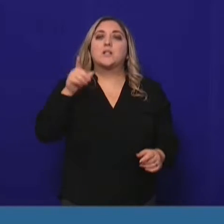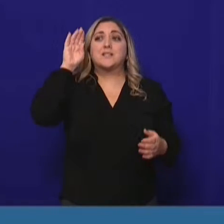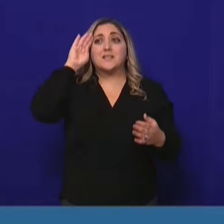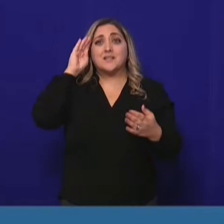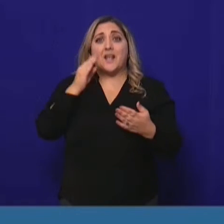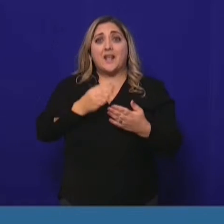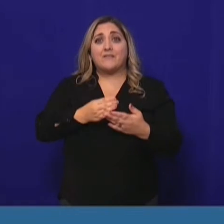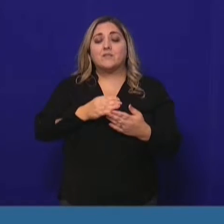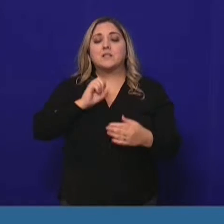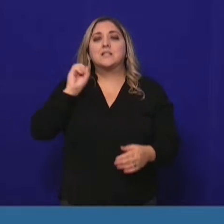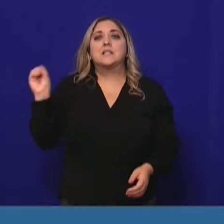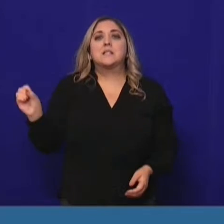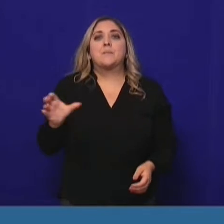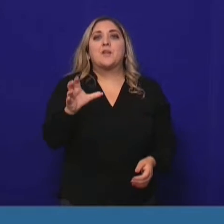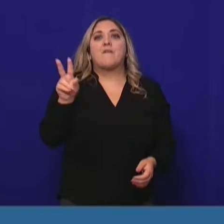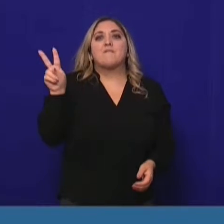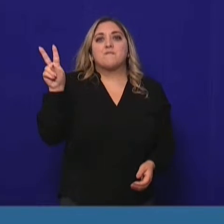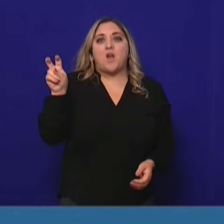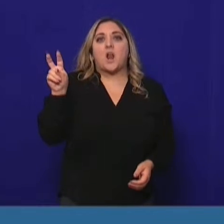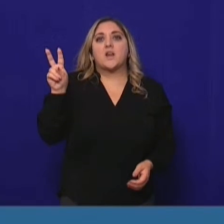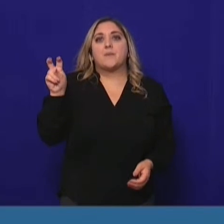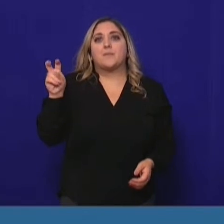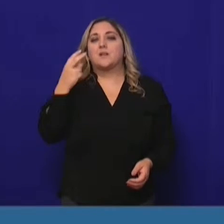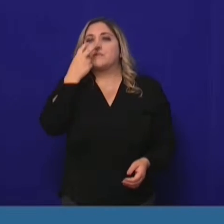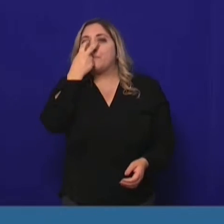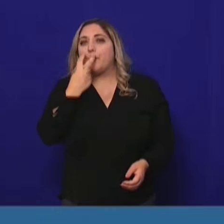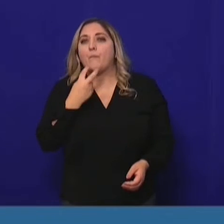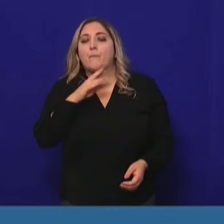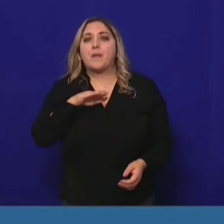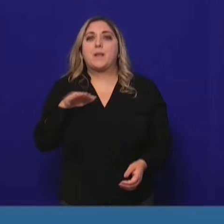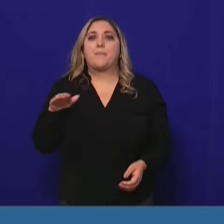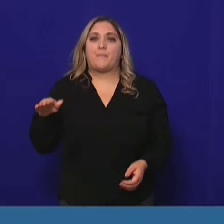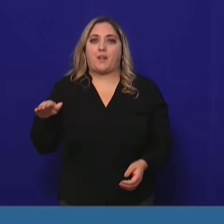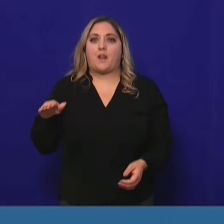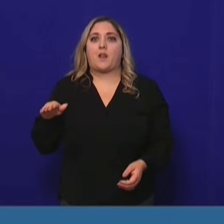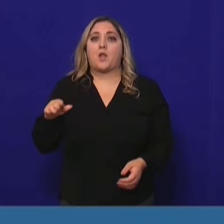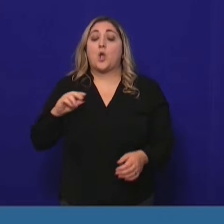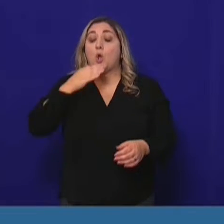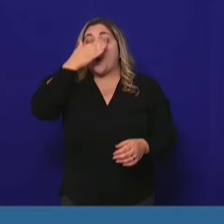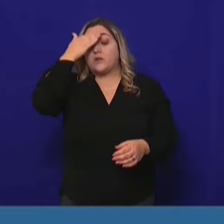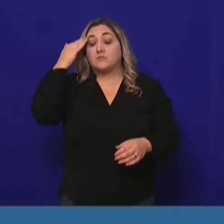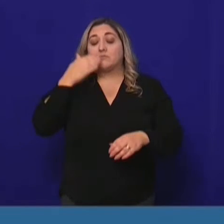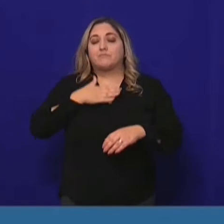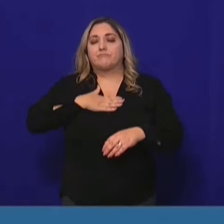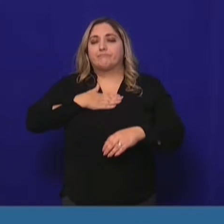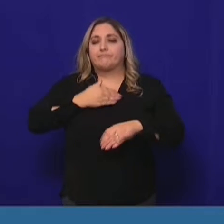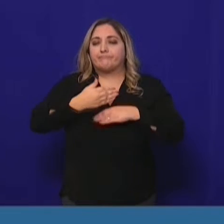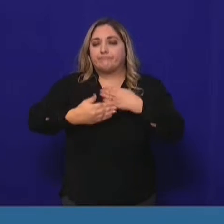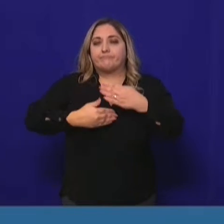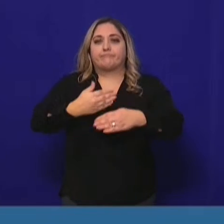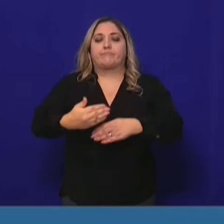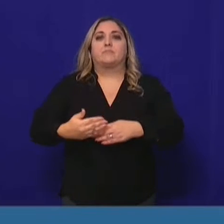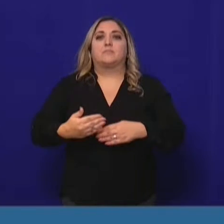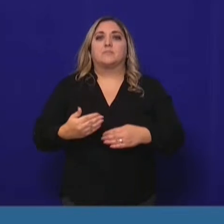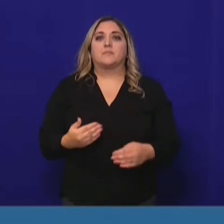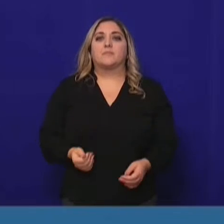for protection of the vulnerable people, those people who are elderly and those people who have chronic diseases.